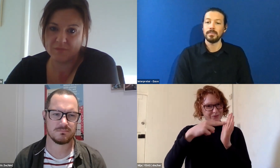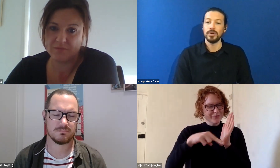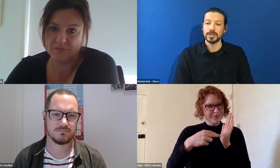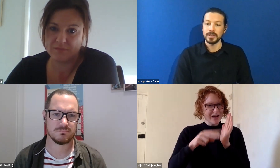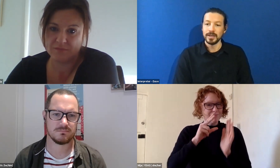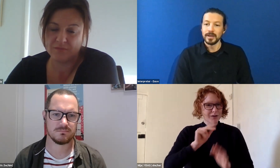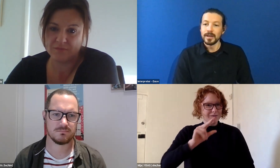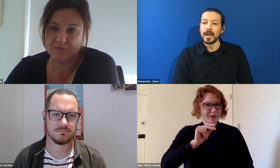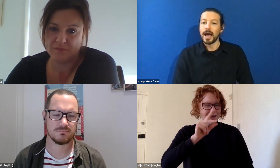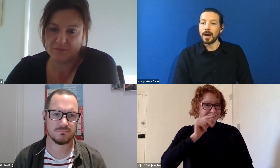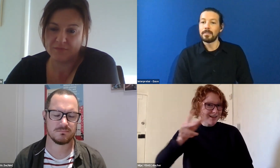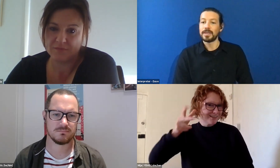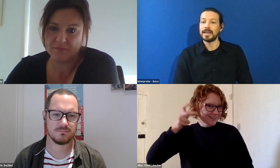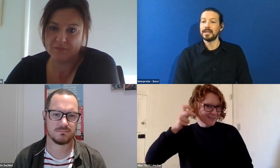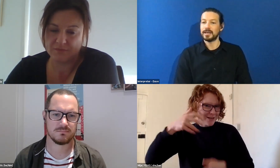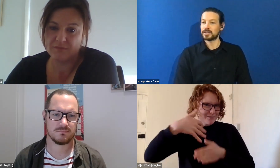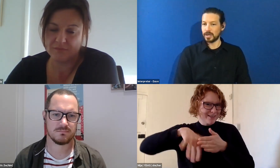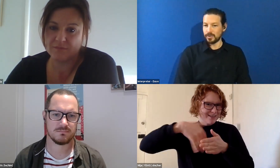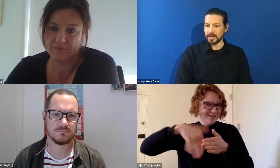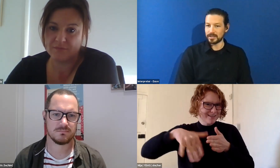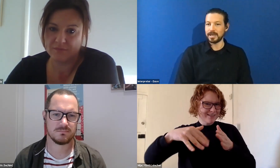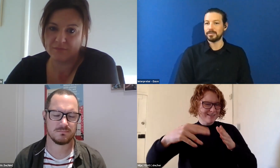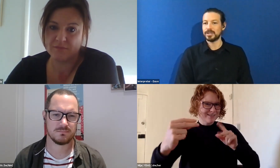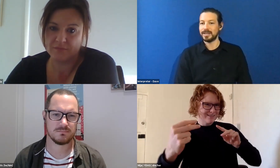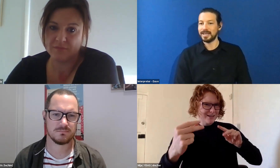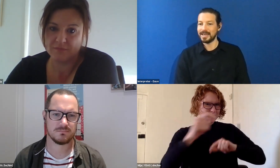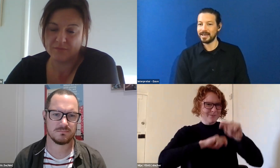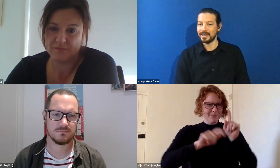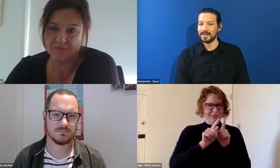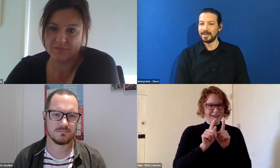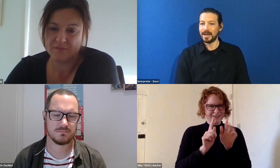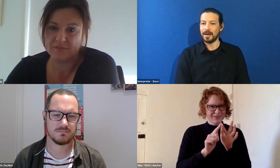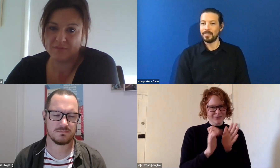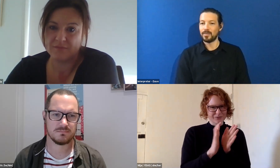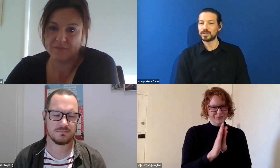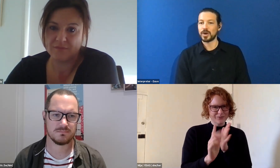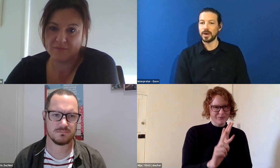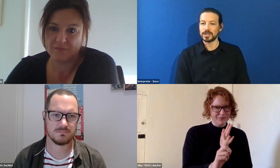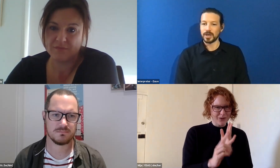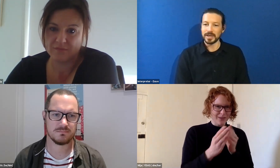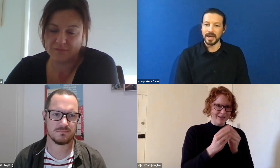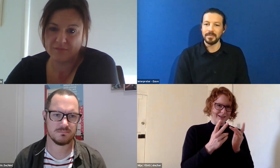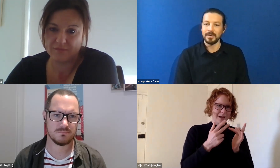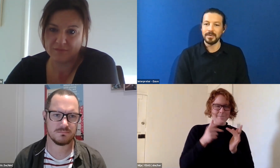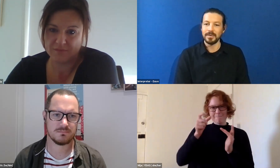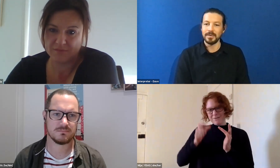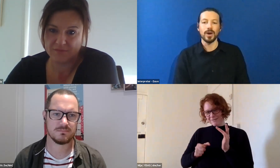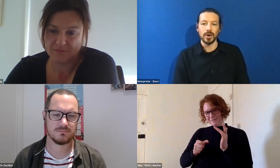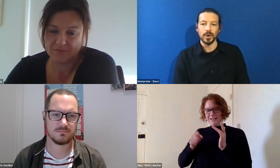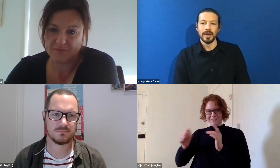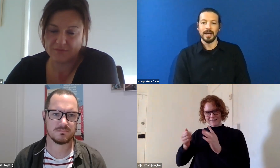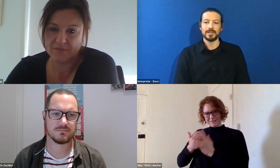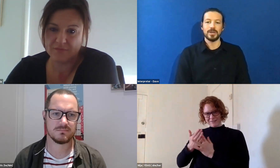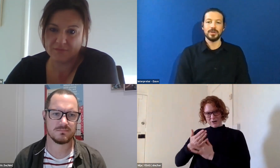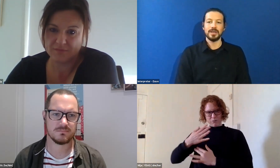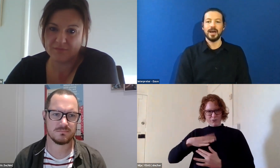had their mic muted, but they need the screen reader to be able to hear what's going on, so it can be a bit of